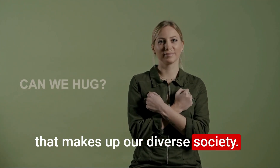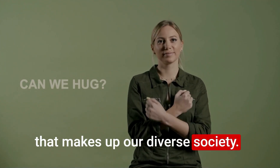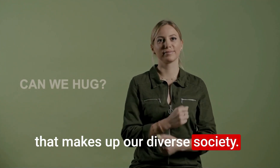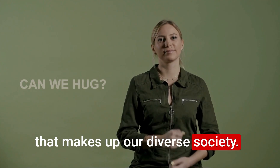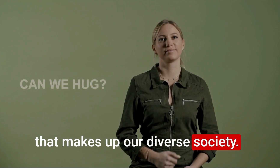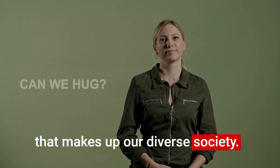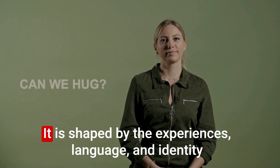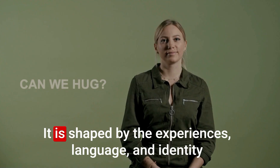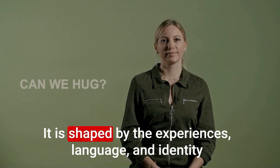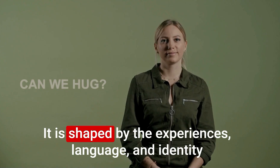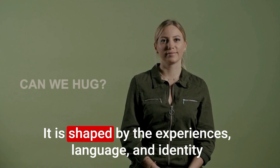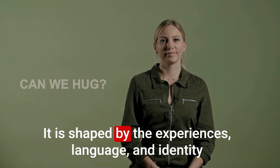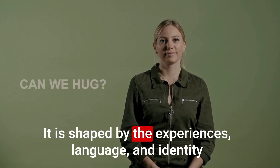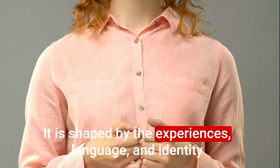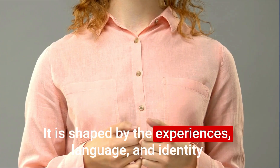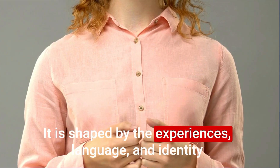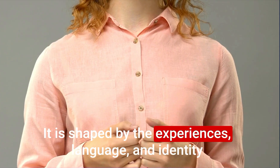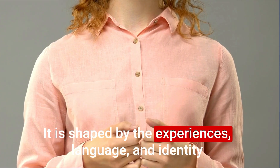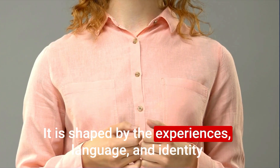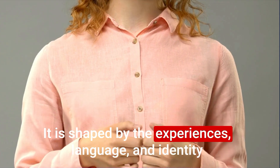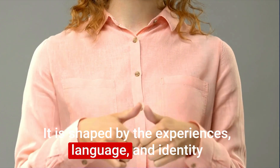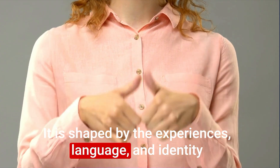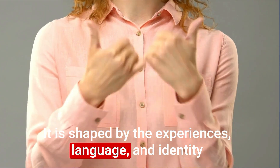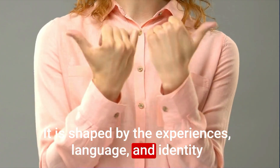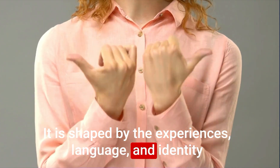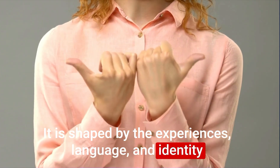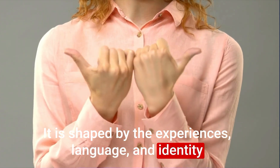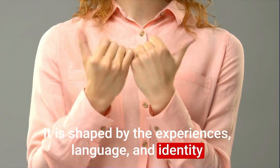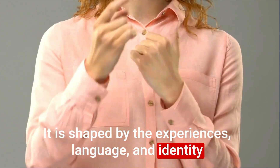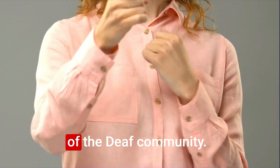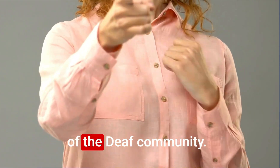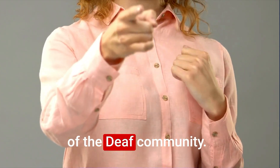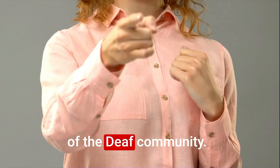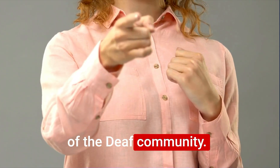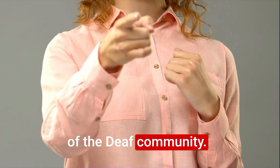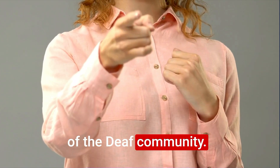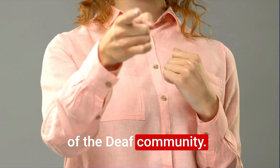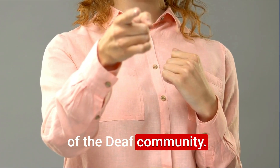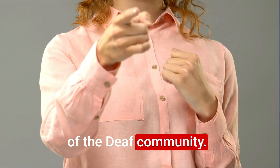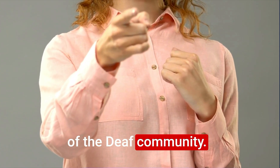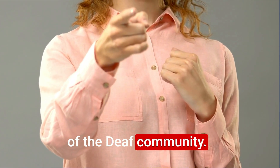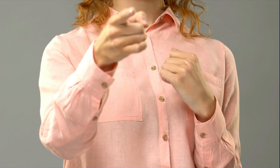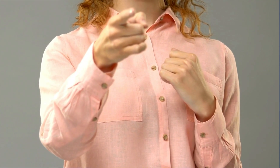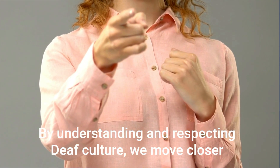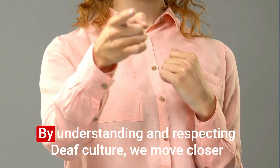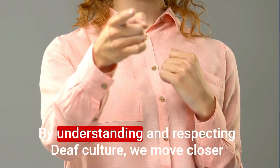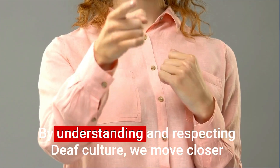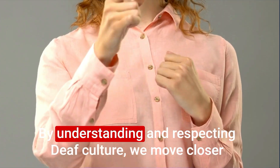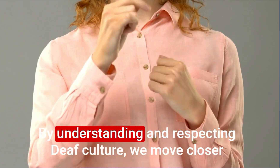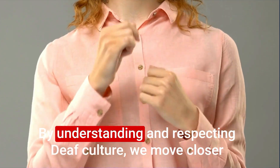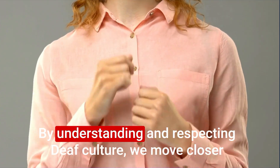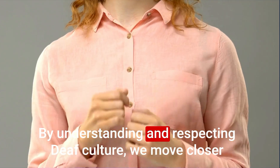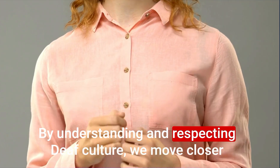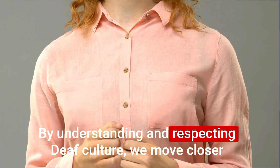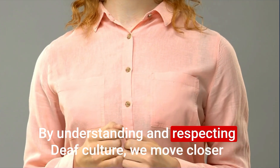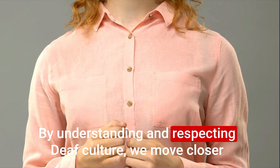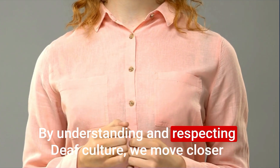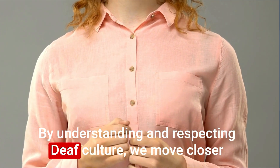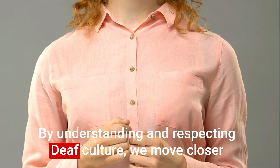society. It is shaped by the experiences, language, and identity of the deaf community. By understanding and respecting deaf